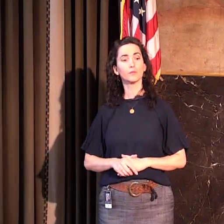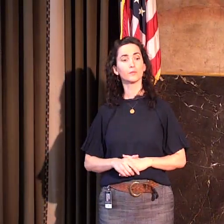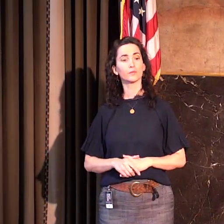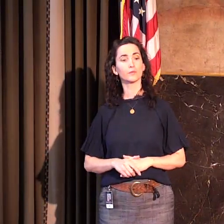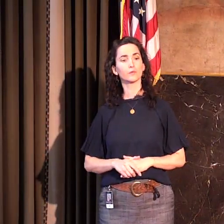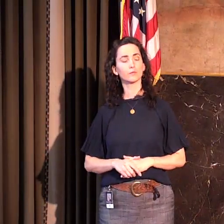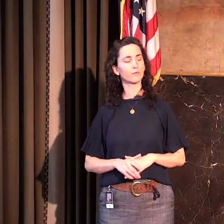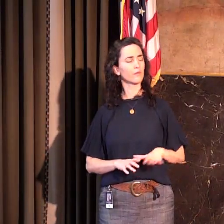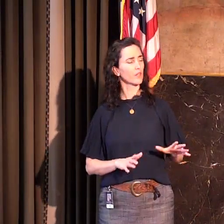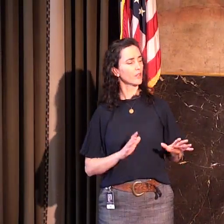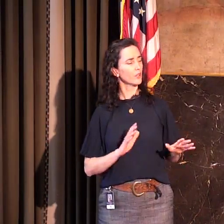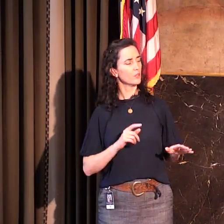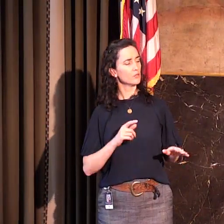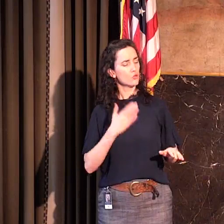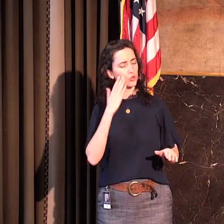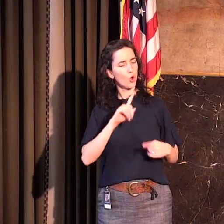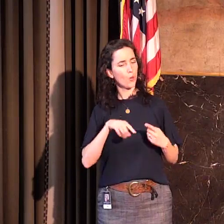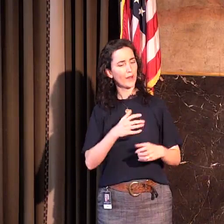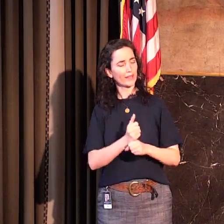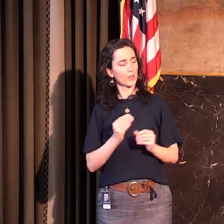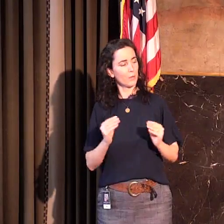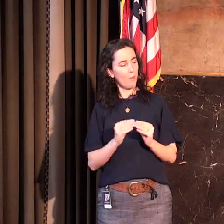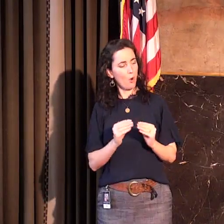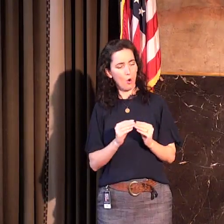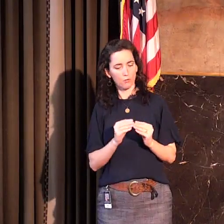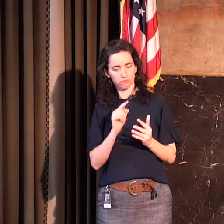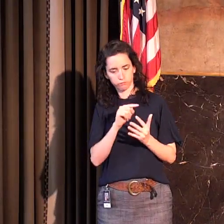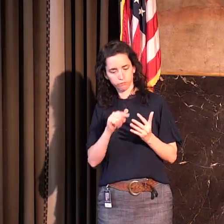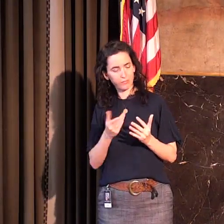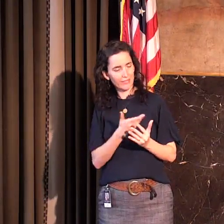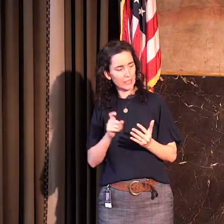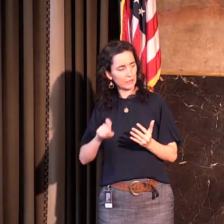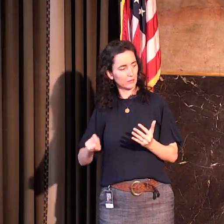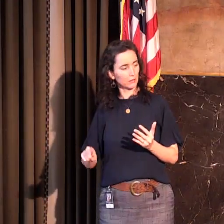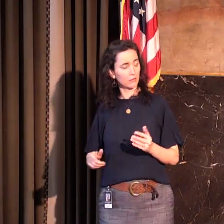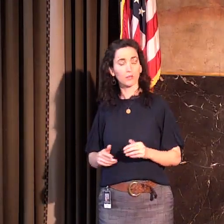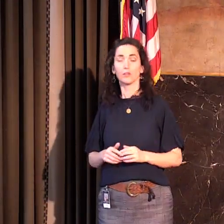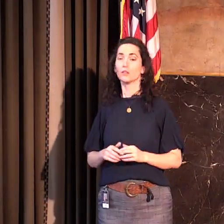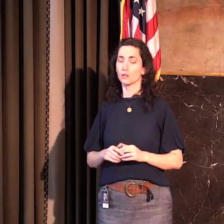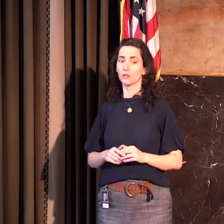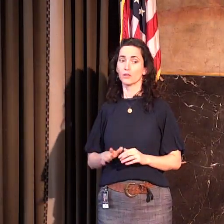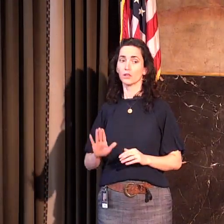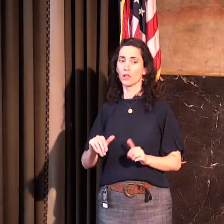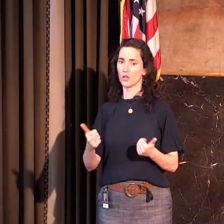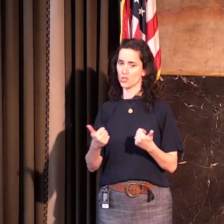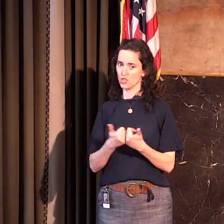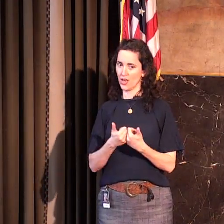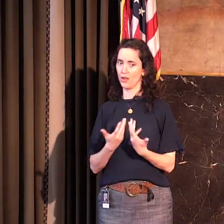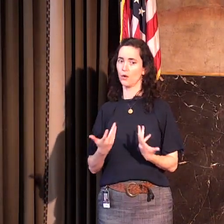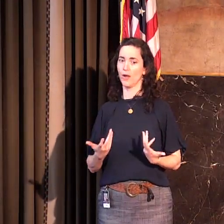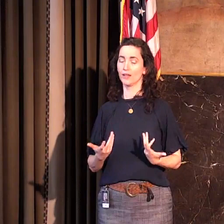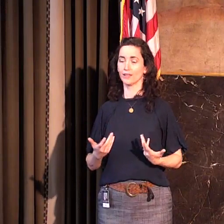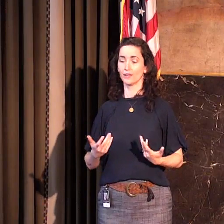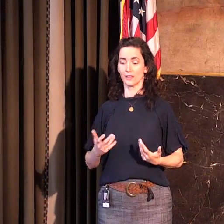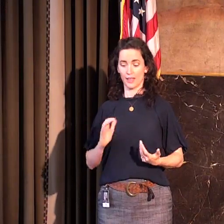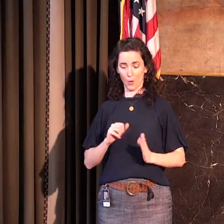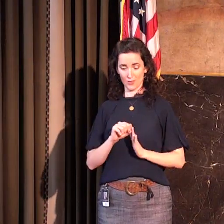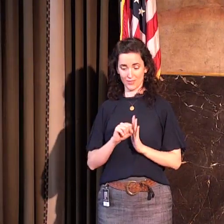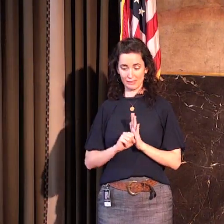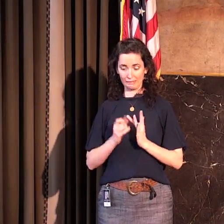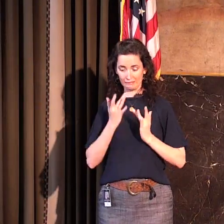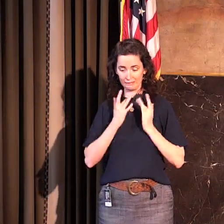sales? Yeah. You know, we think within the next coming weeks, I think the challenge here is every other state is in the same boat. So, you